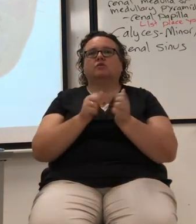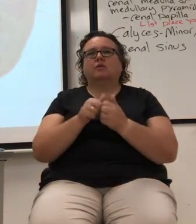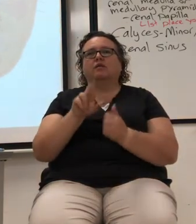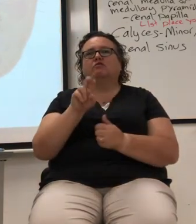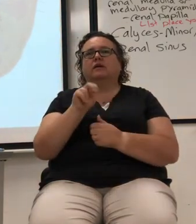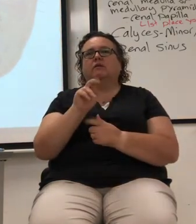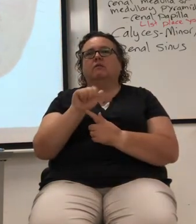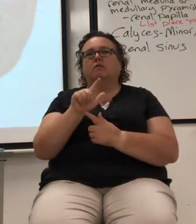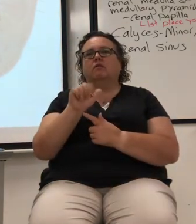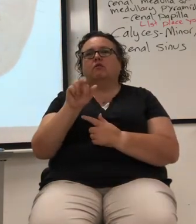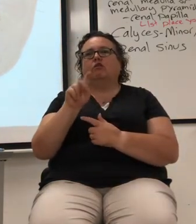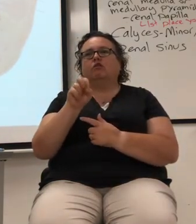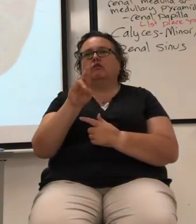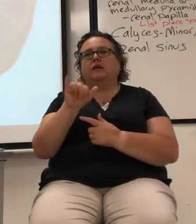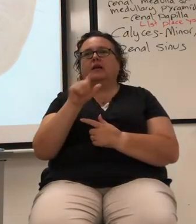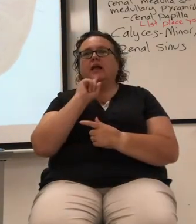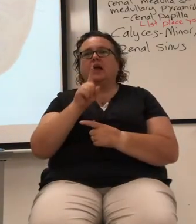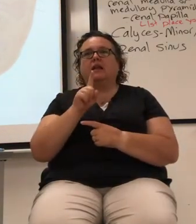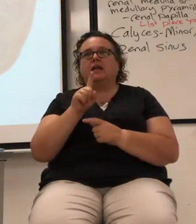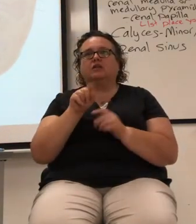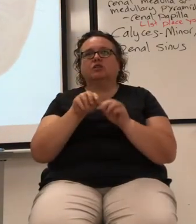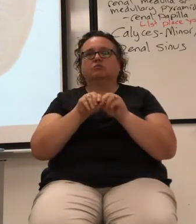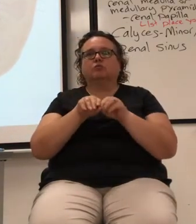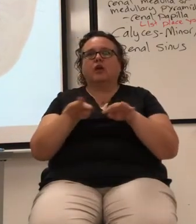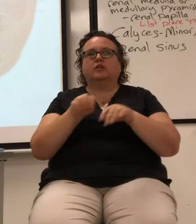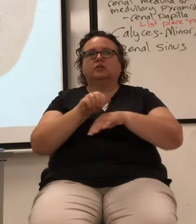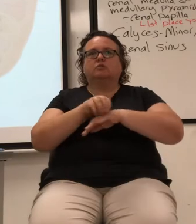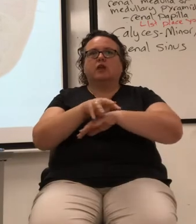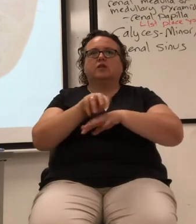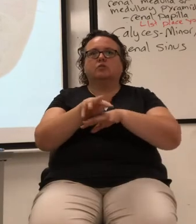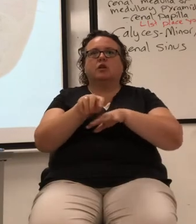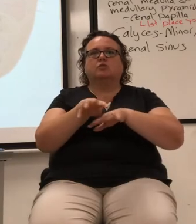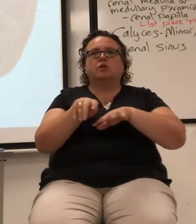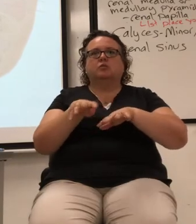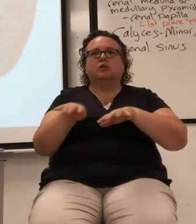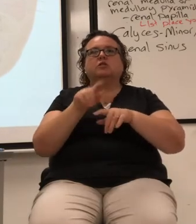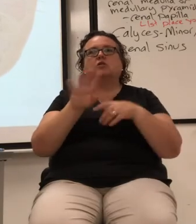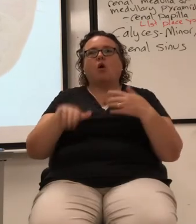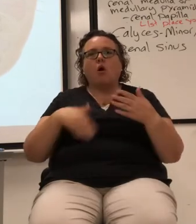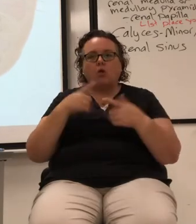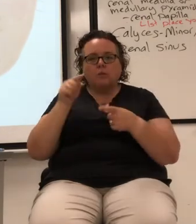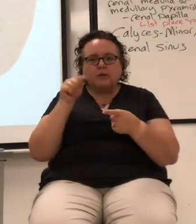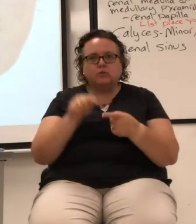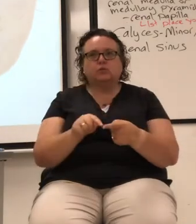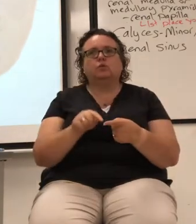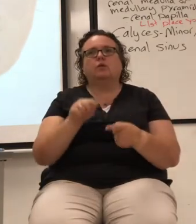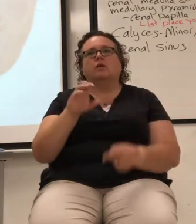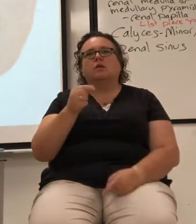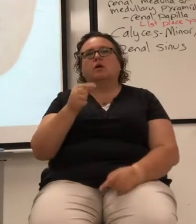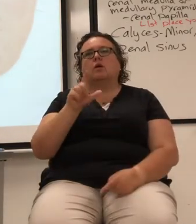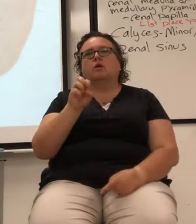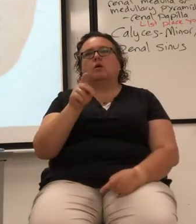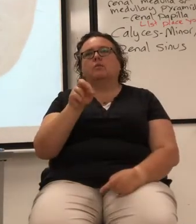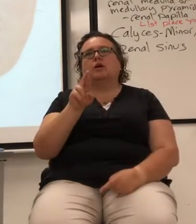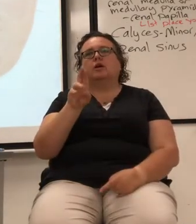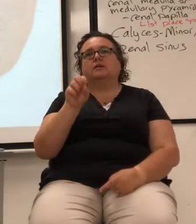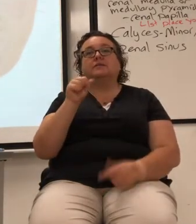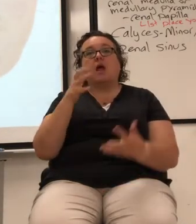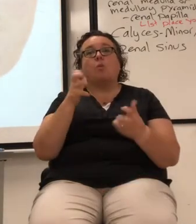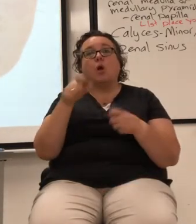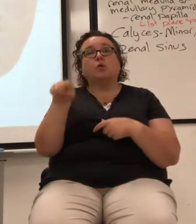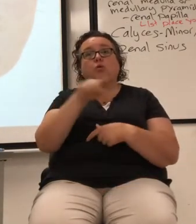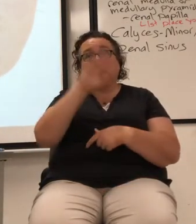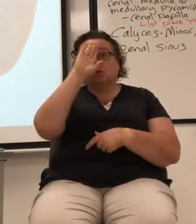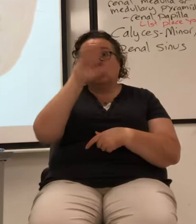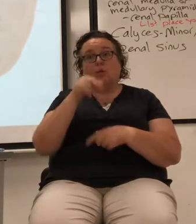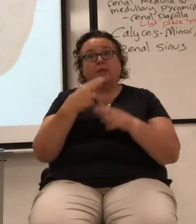it branches and branches and branches. It takes you all the way to the glomerulus. So I want you to know the names of all those branches,